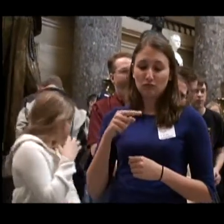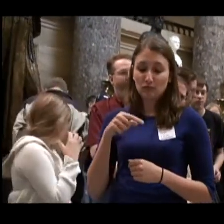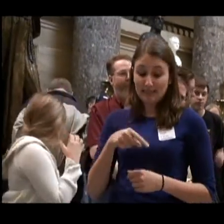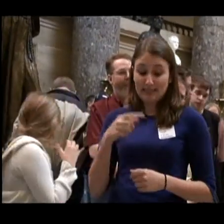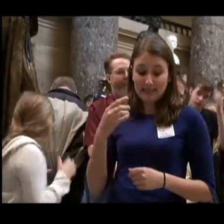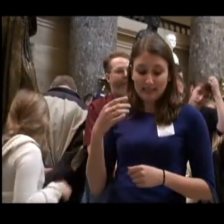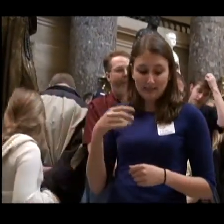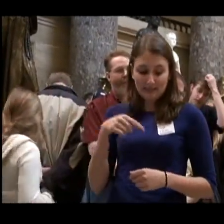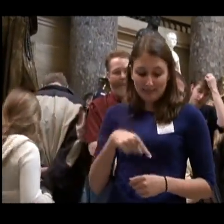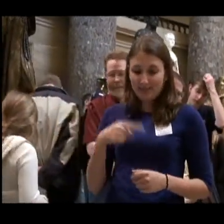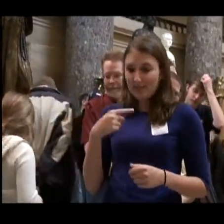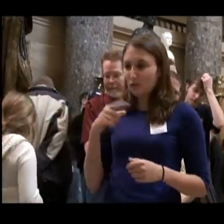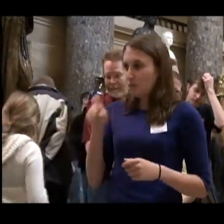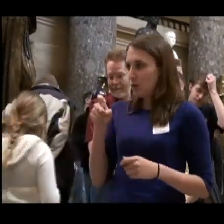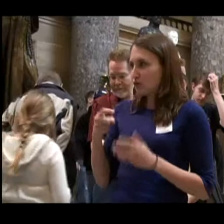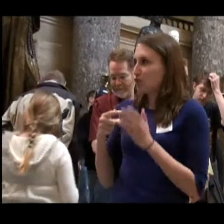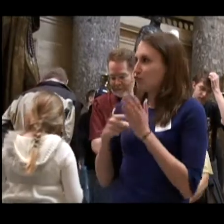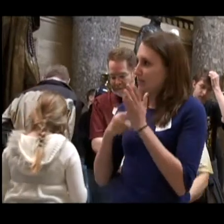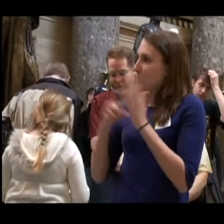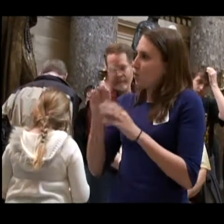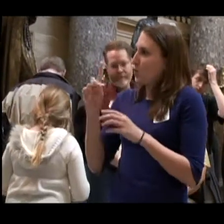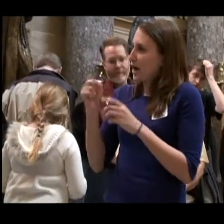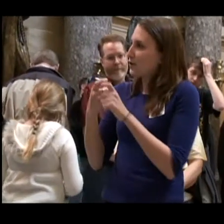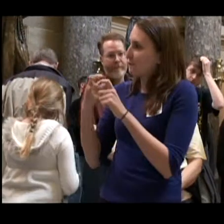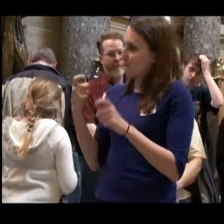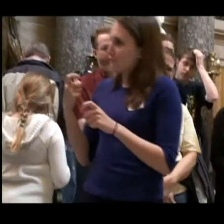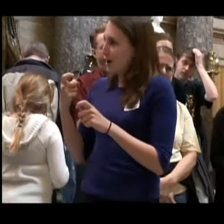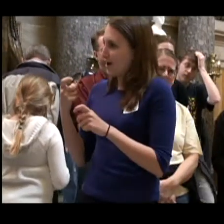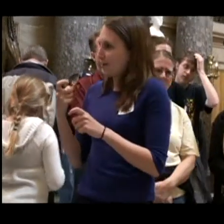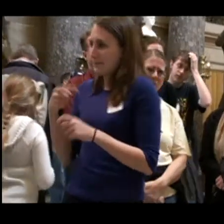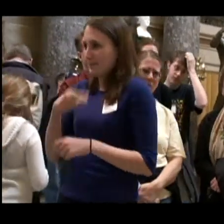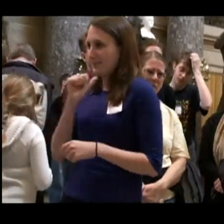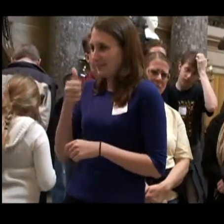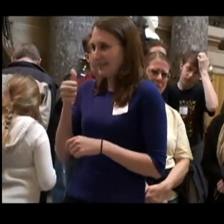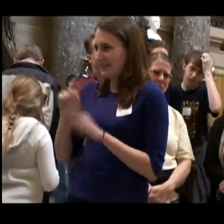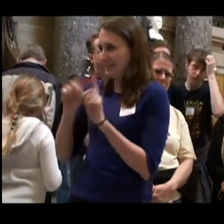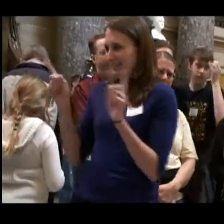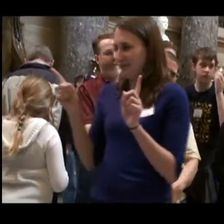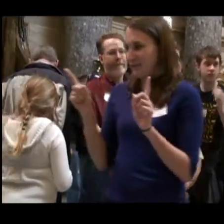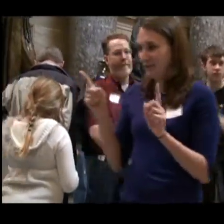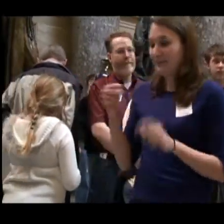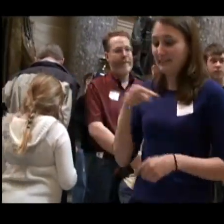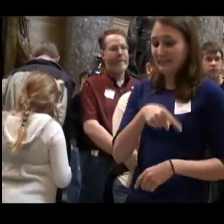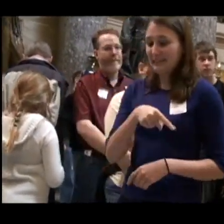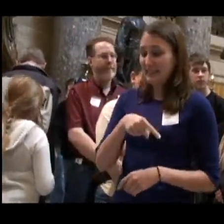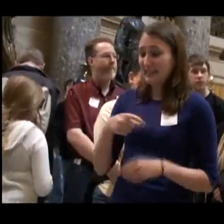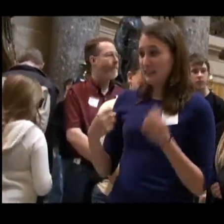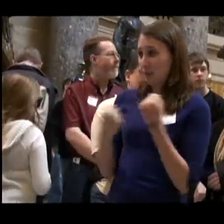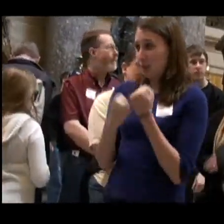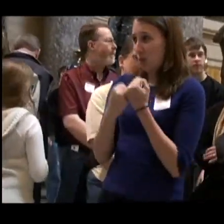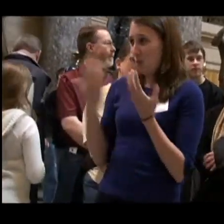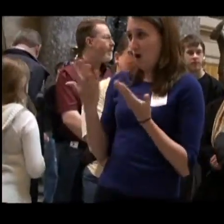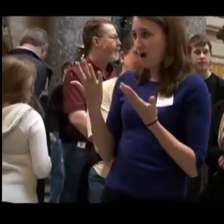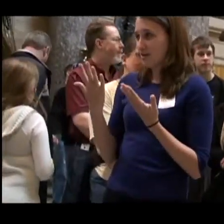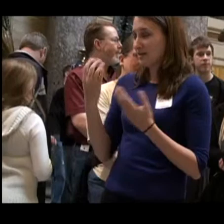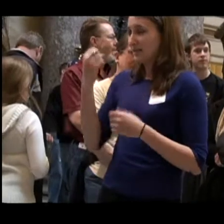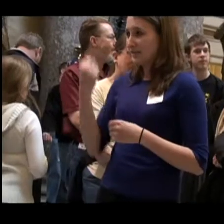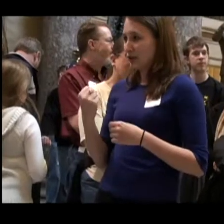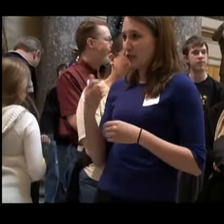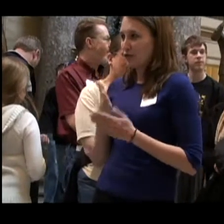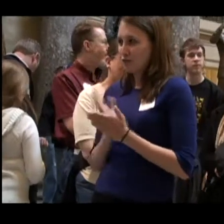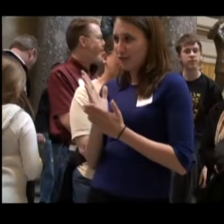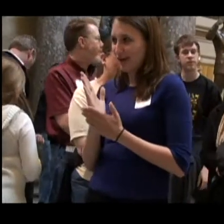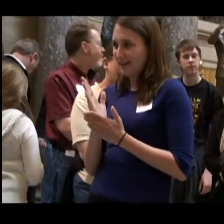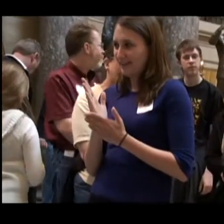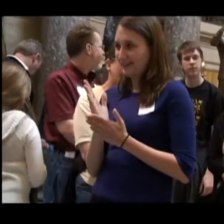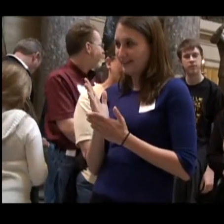were. And Franklin Pierce came from New Hampshire. But guess what he supported? Southern rights. It meant that he didn't